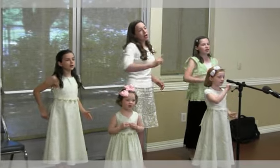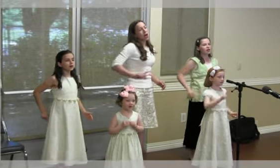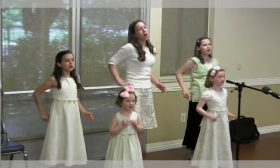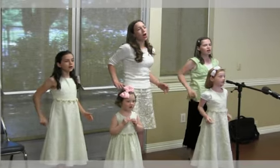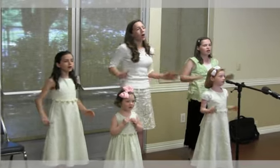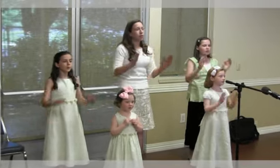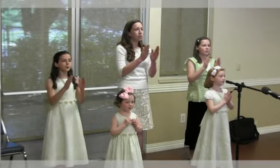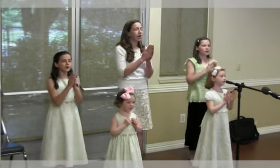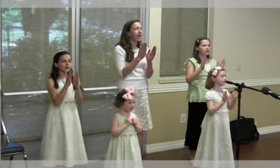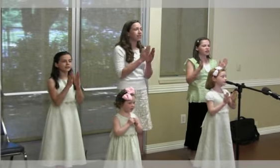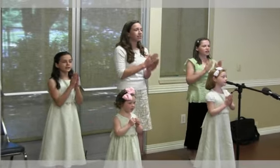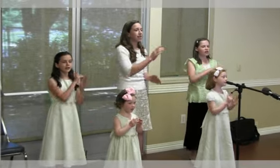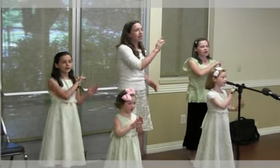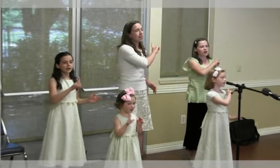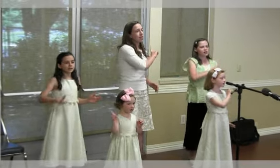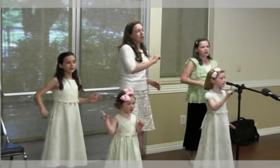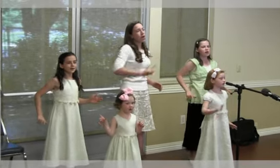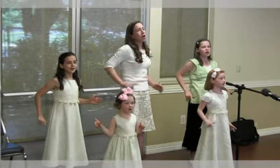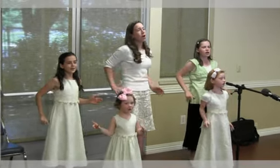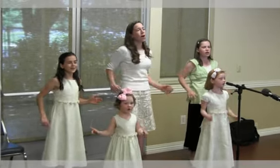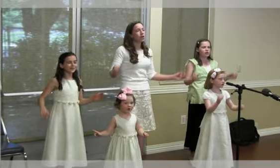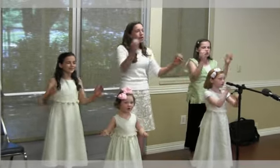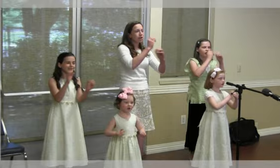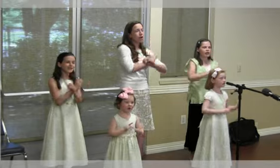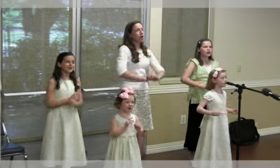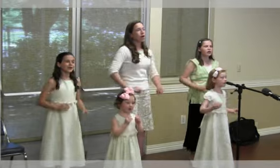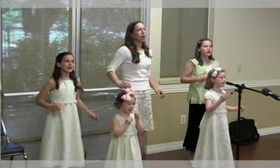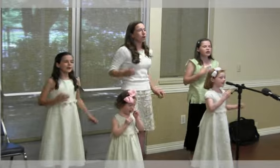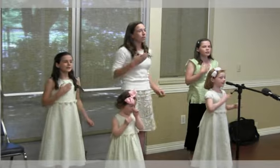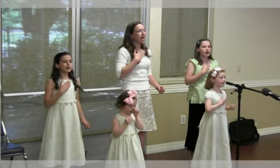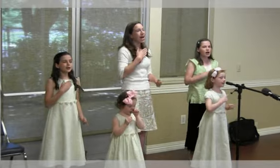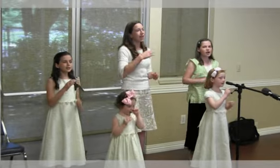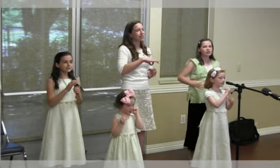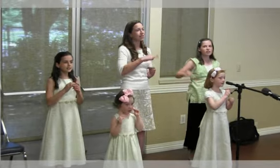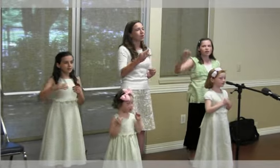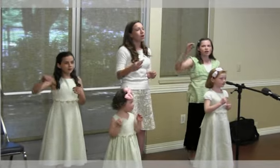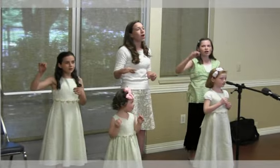Lord praise the Lord oh might